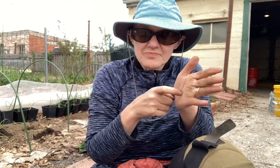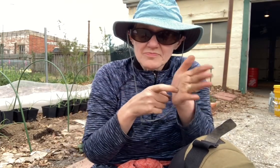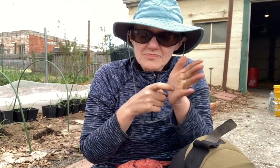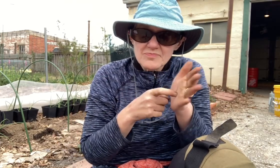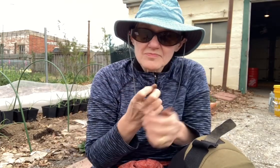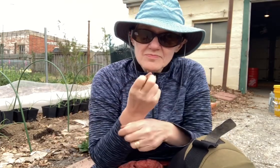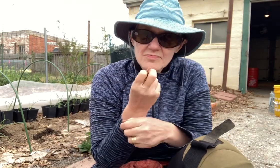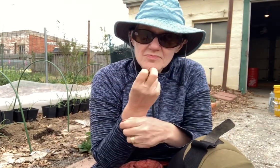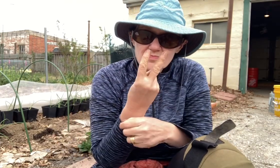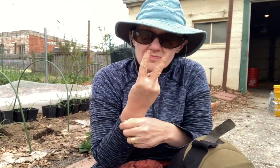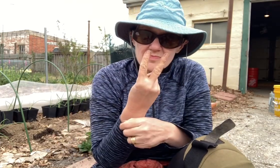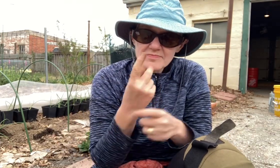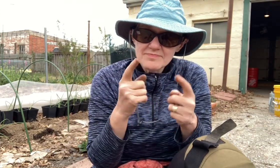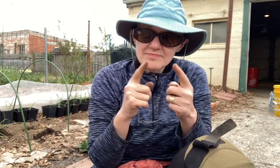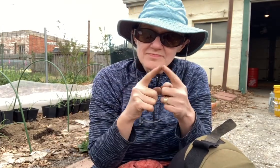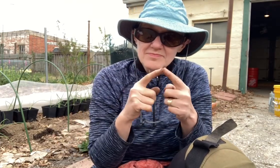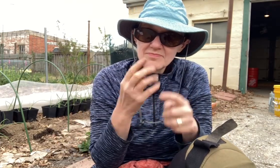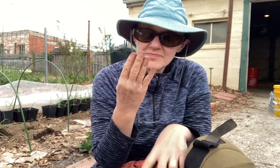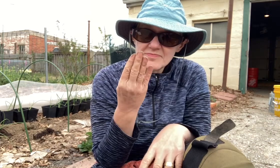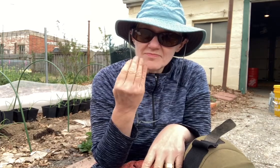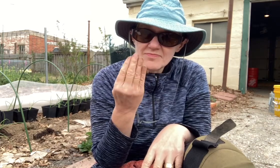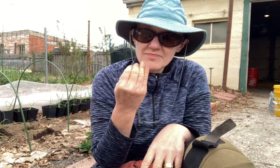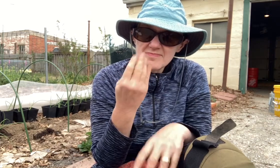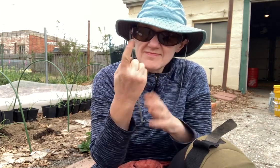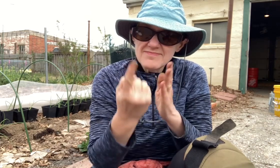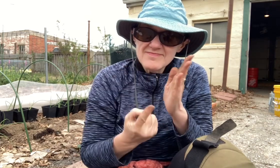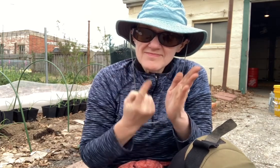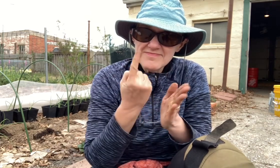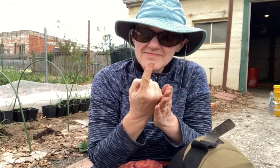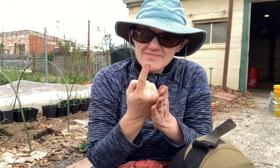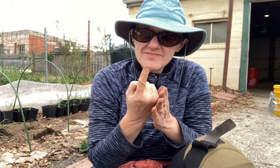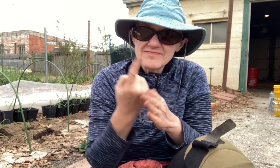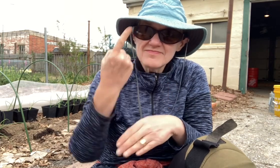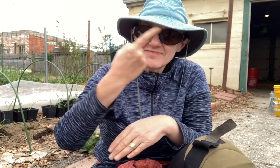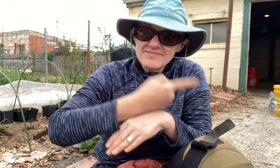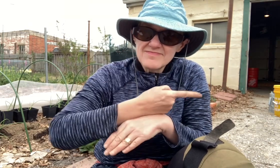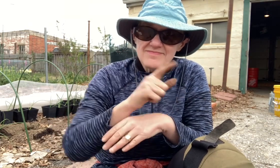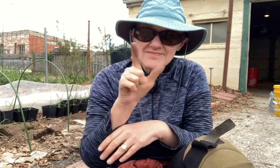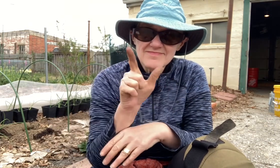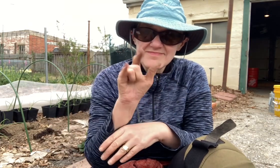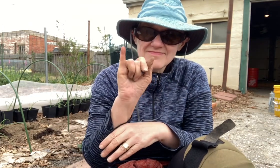The intermediate day take 12 to 14 hours of daylight to start bulbing.